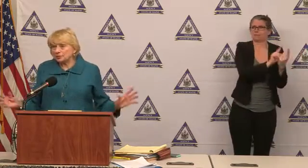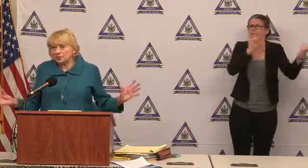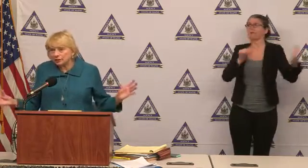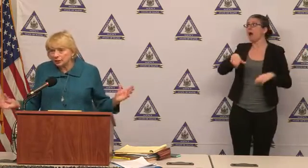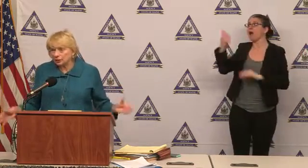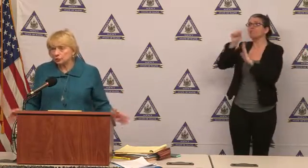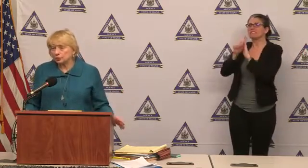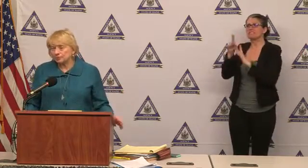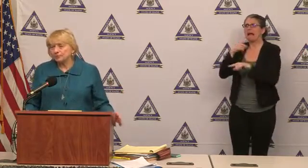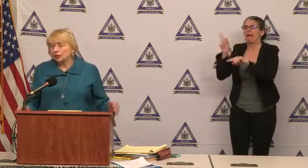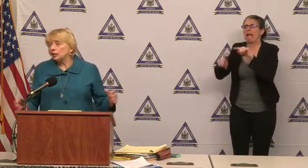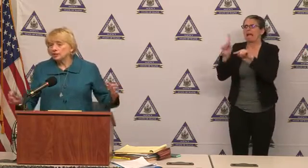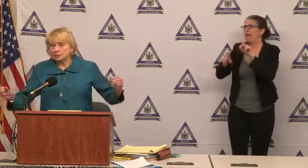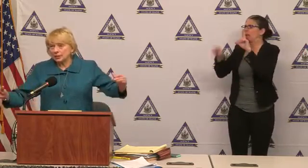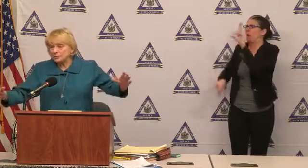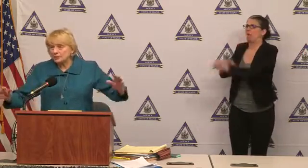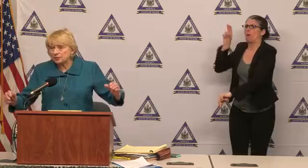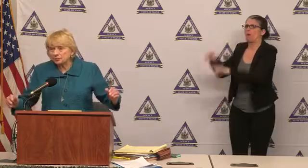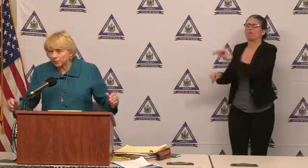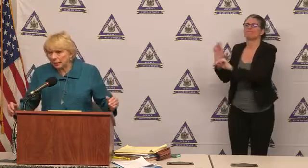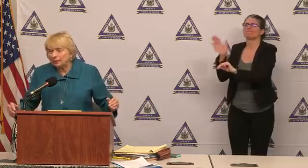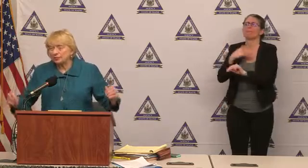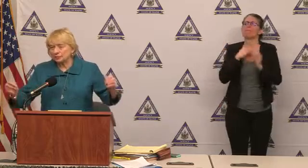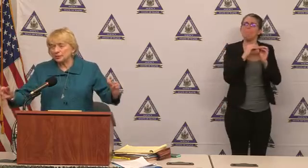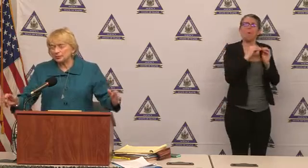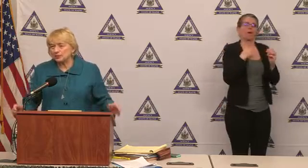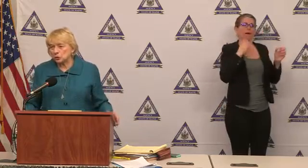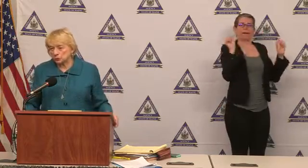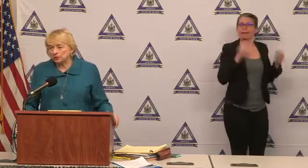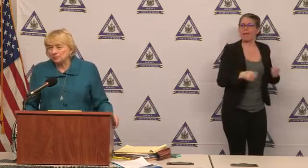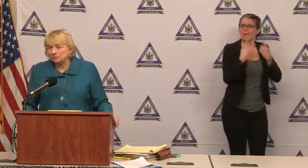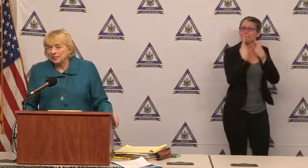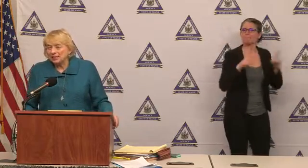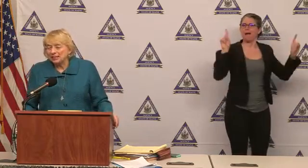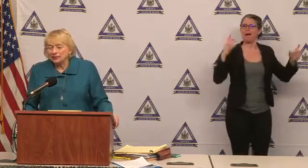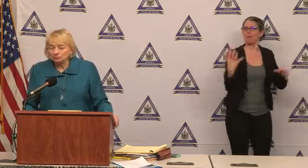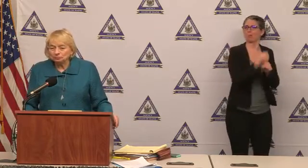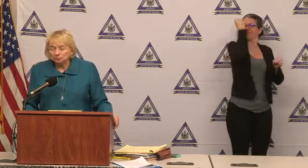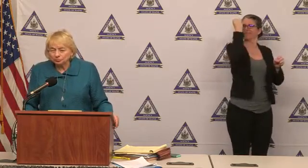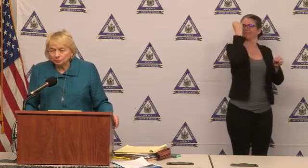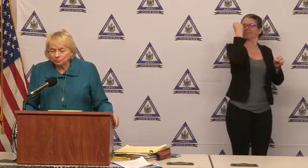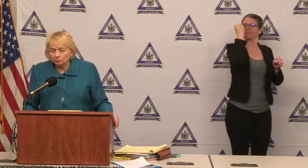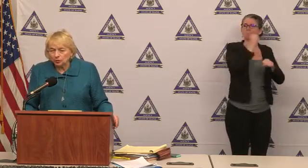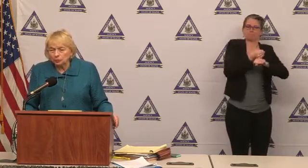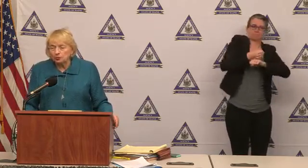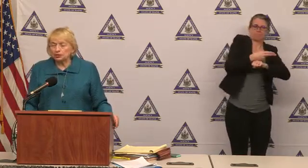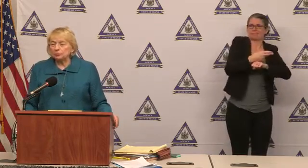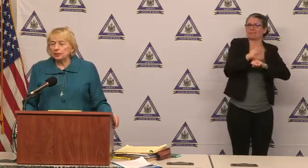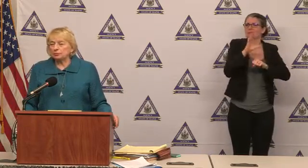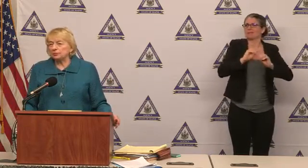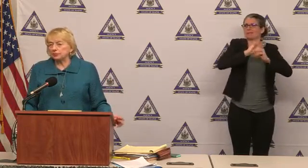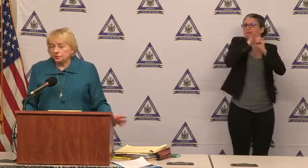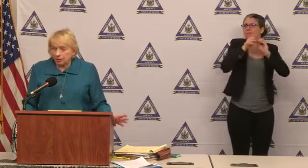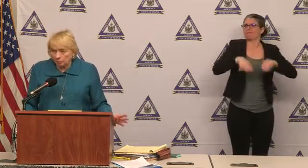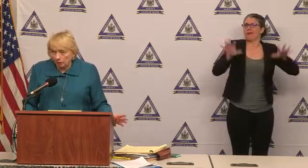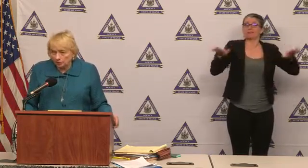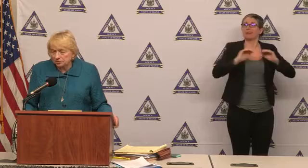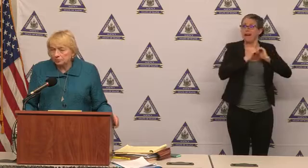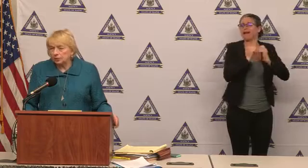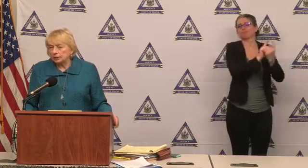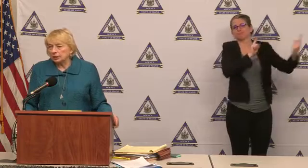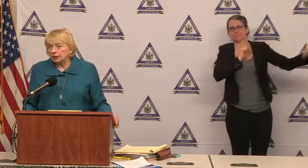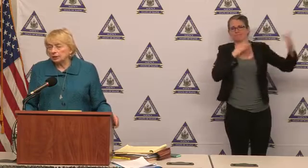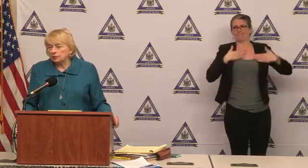of any state in the country. Sometimes that's bad, sometimes it's good. We've talked about state